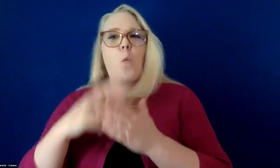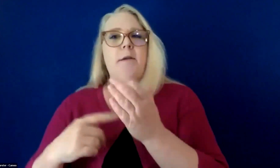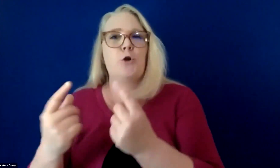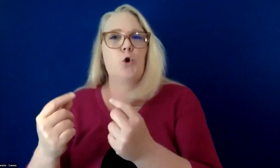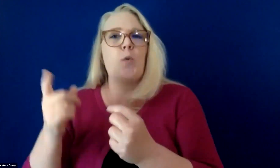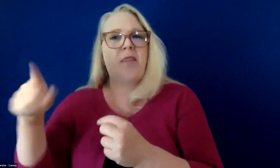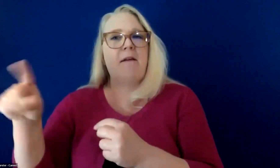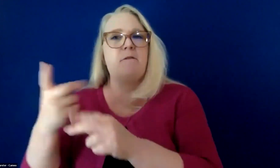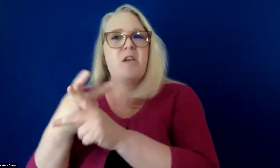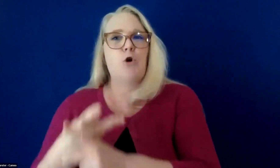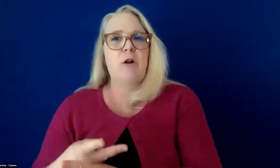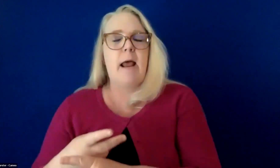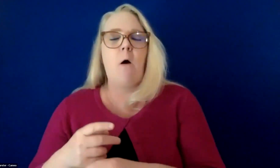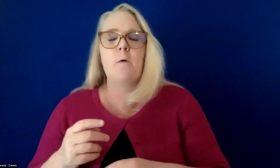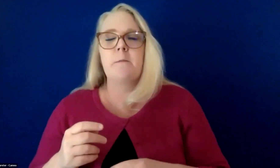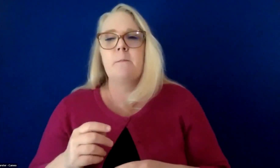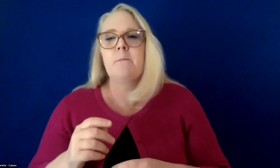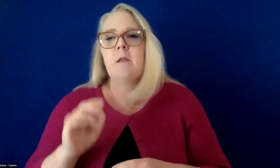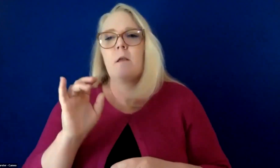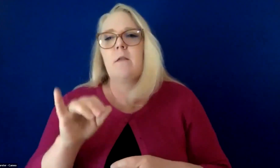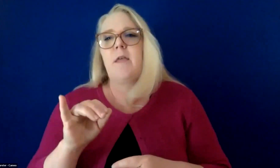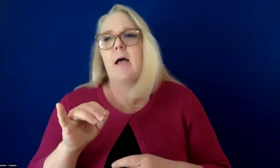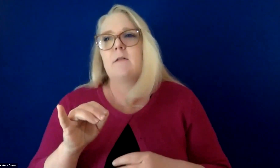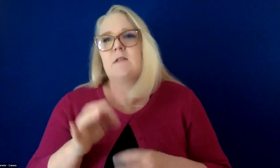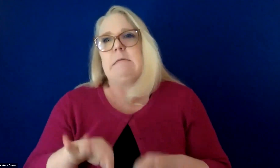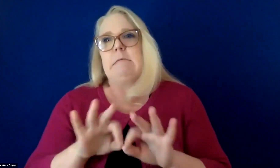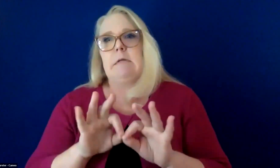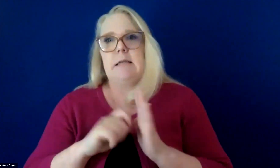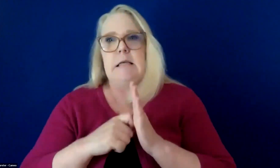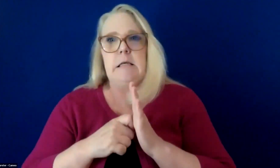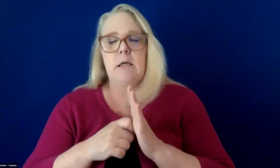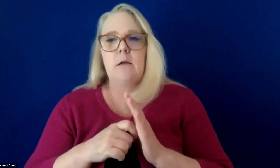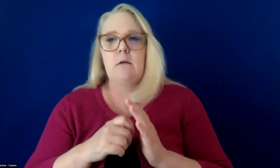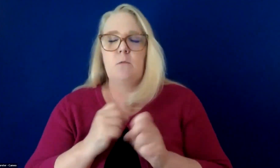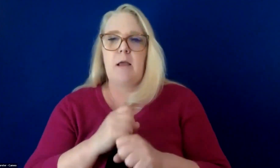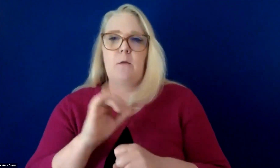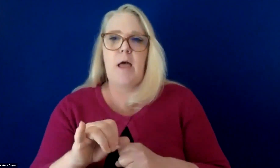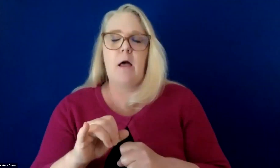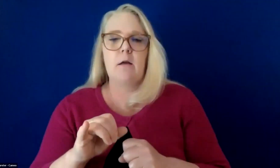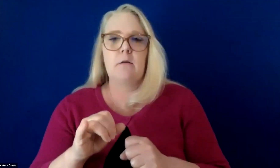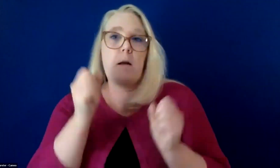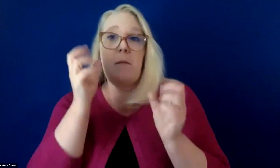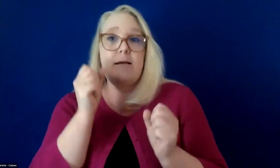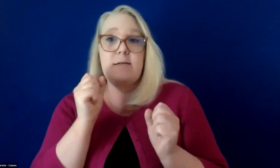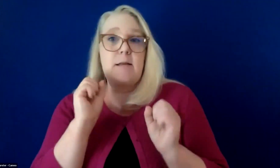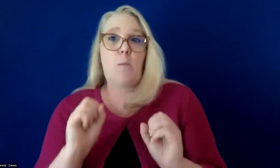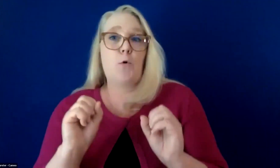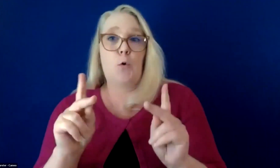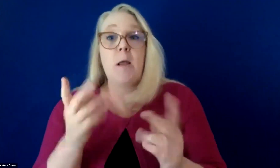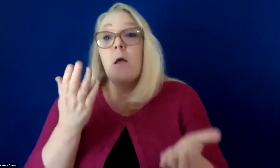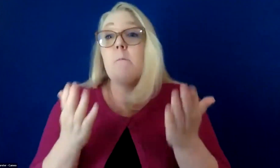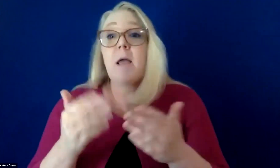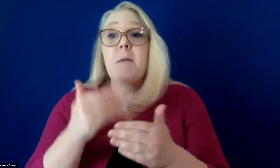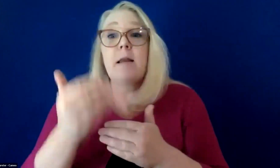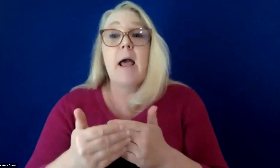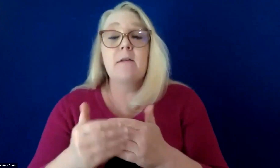that is like the key to this possibly being a real amazing opportunity. So maybe next time when we have coffee with